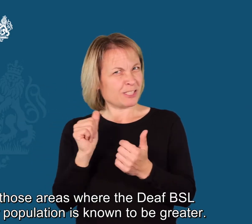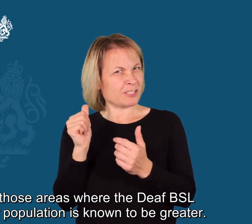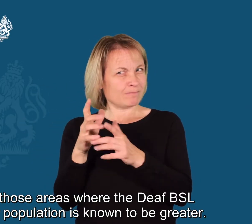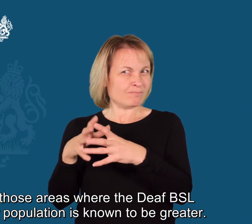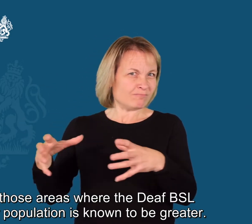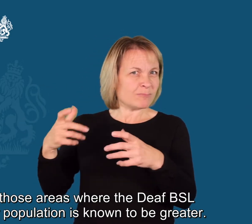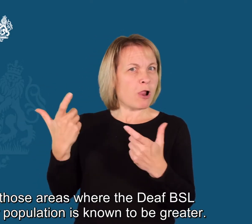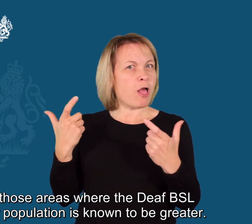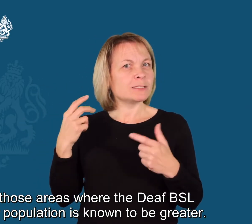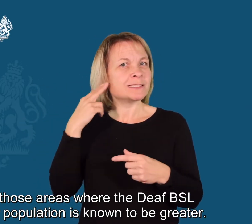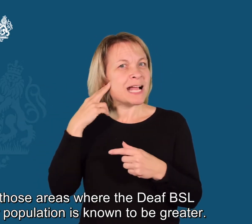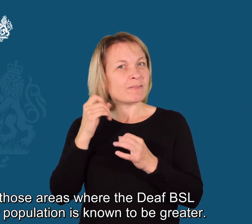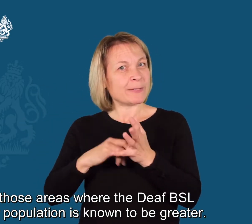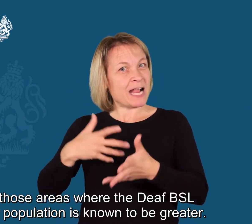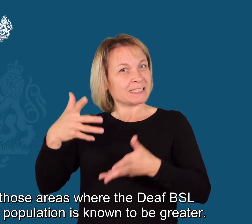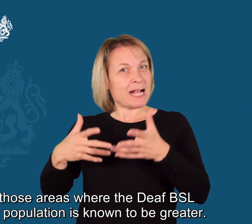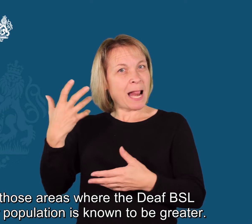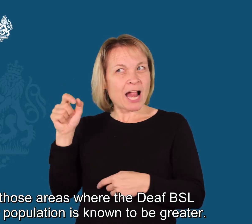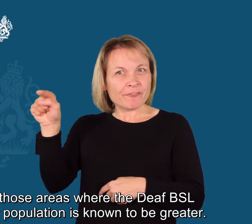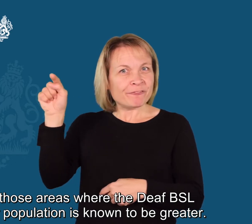user population is known to be greater.